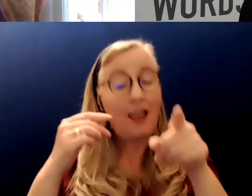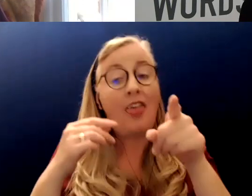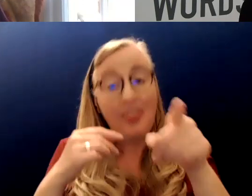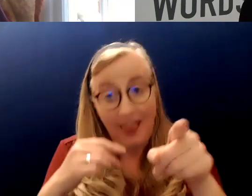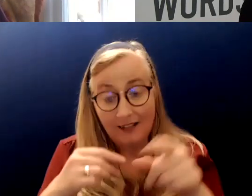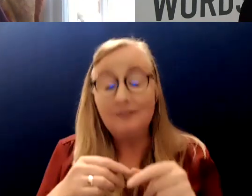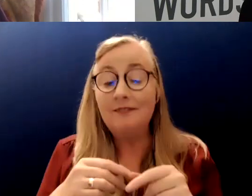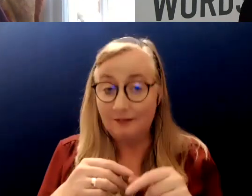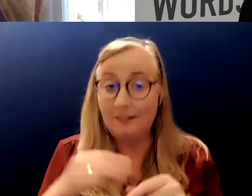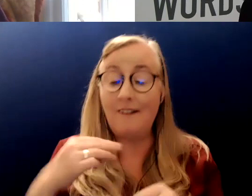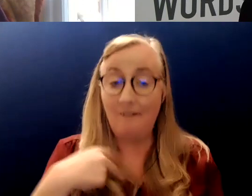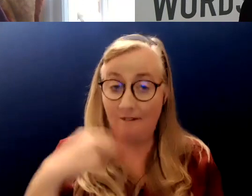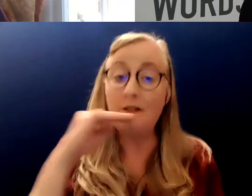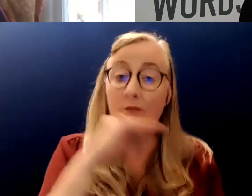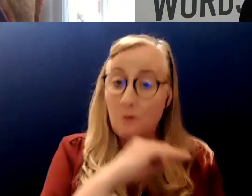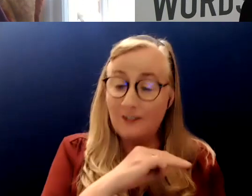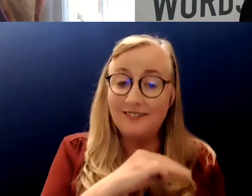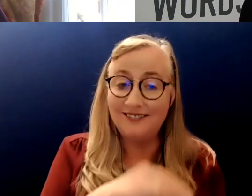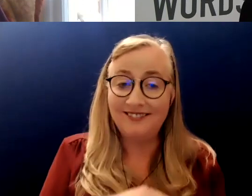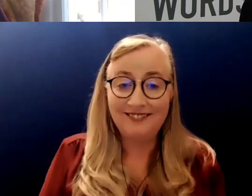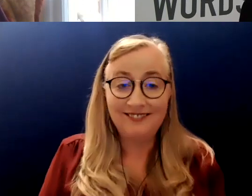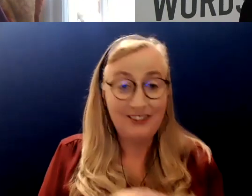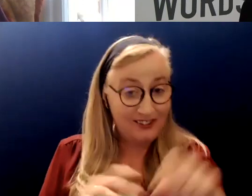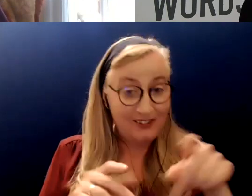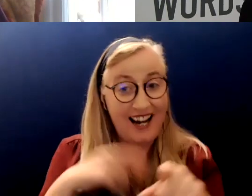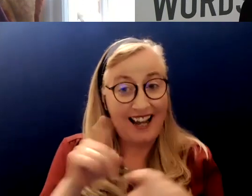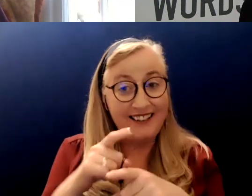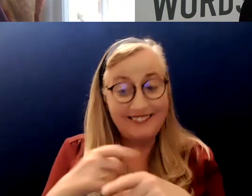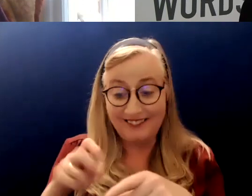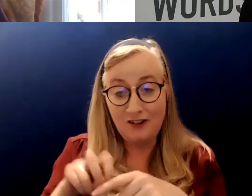key. So jump in. Mm,